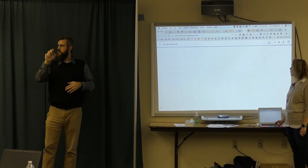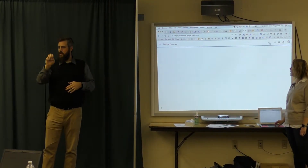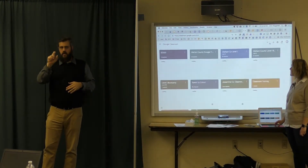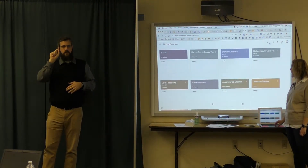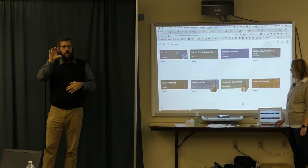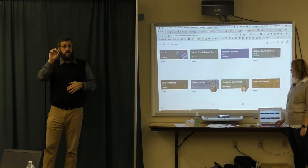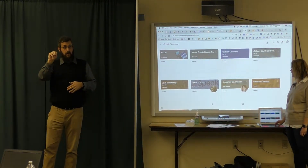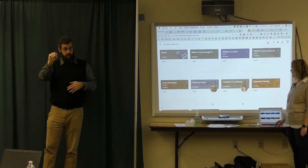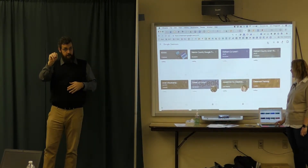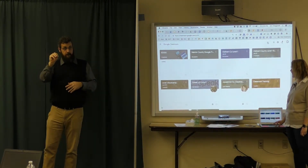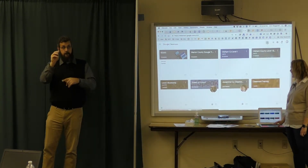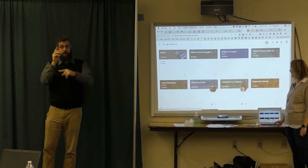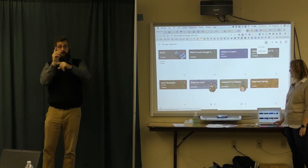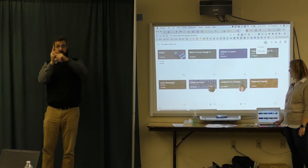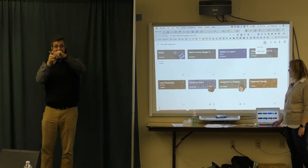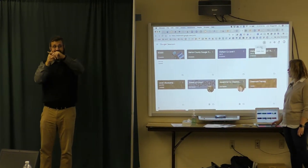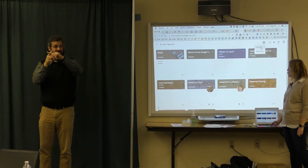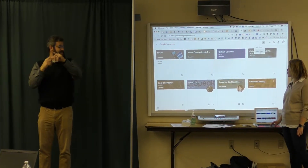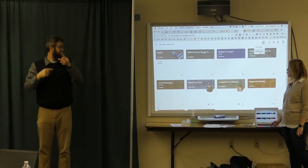Plus sign.